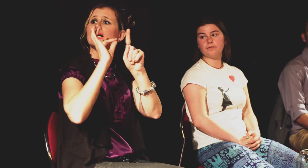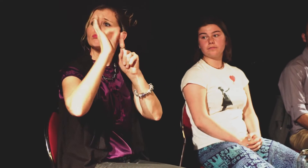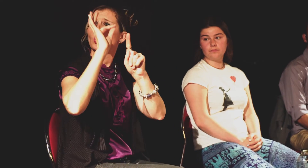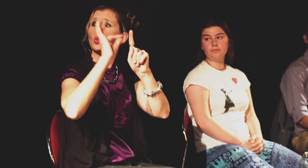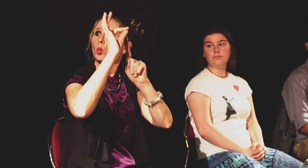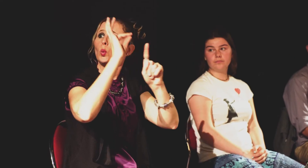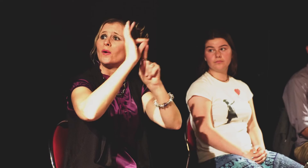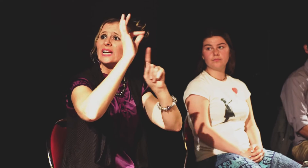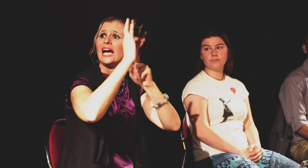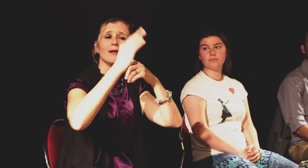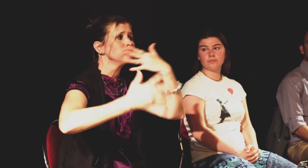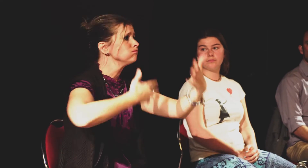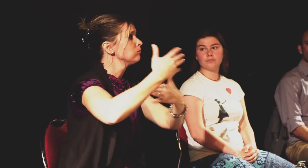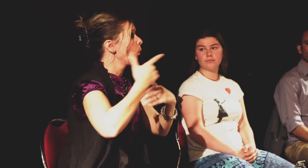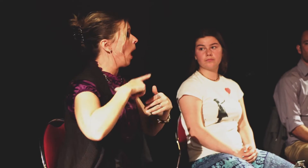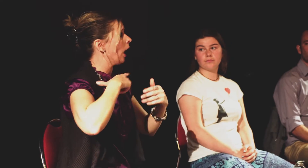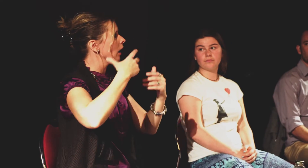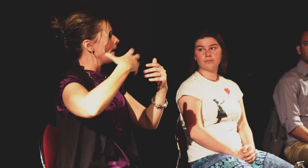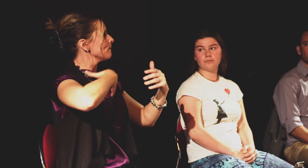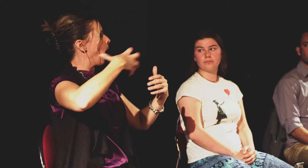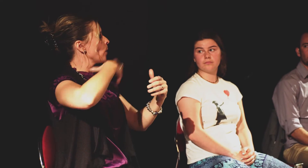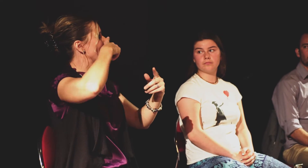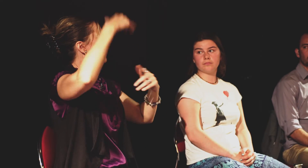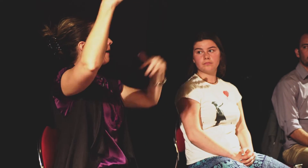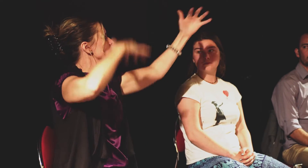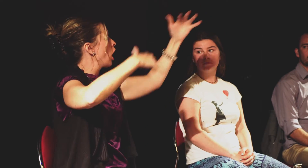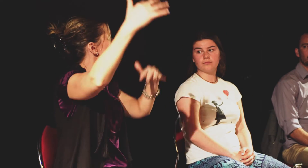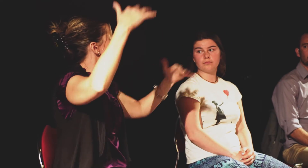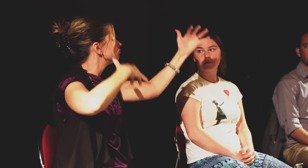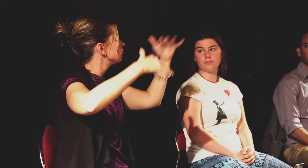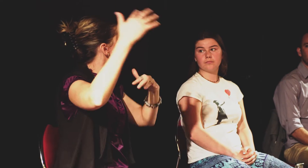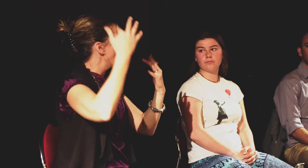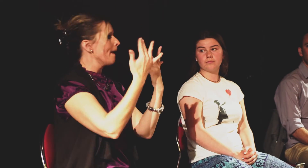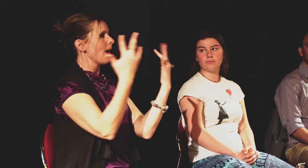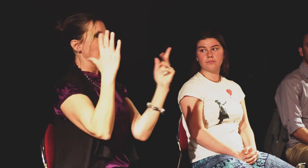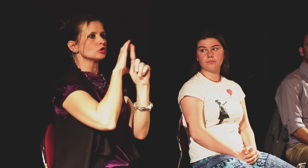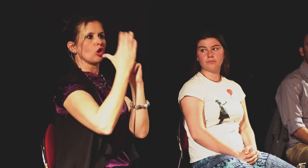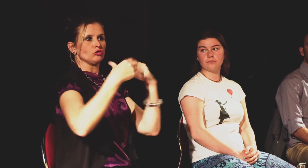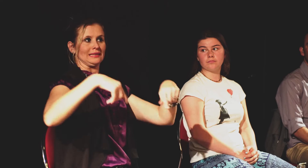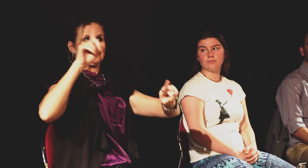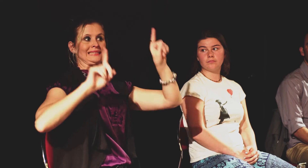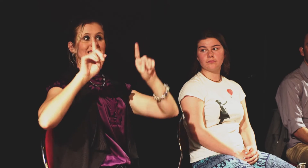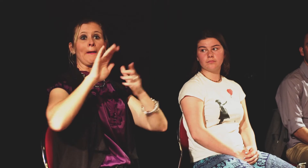But over time, things have been changing. Improvements are being made. We're getting so many more people into New